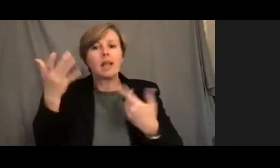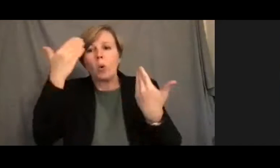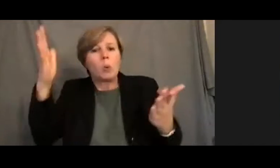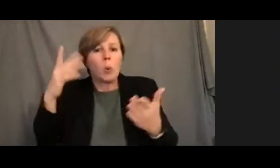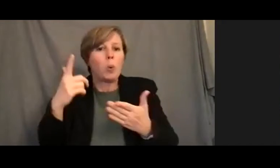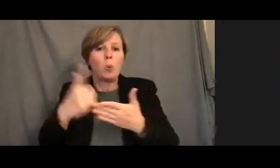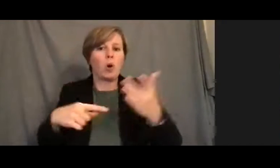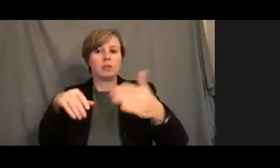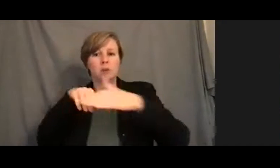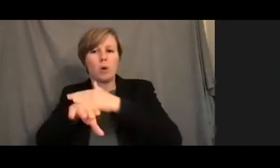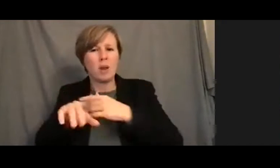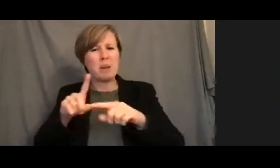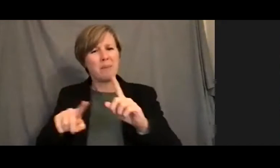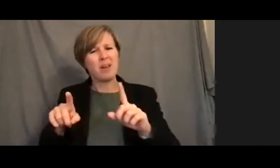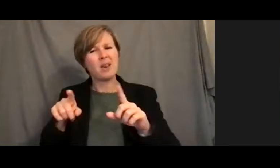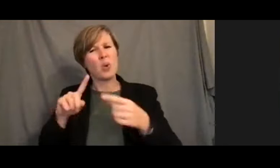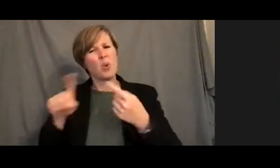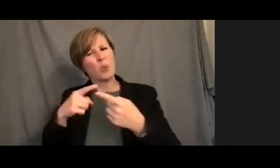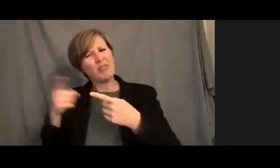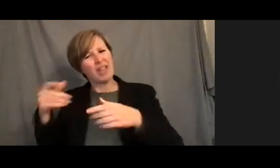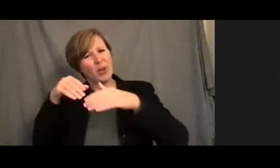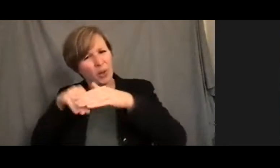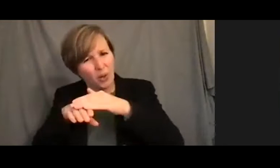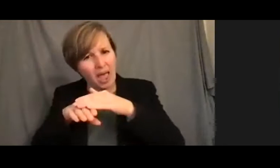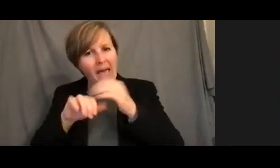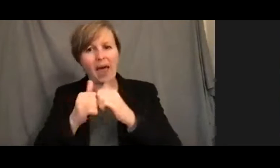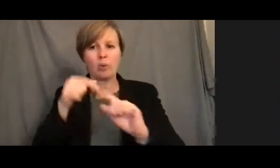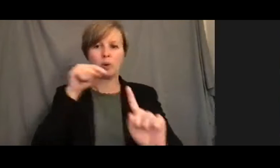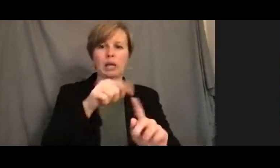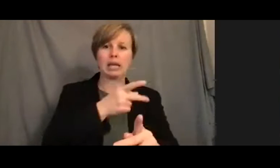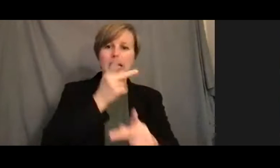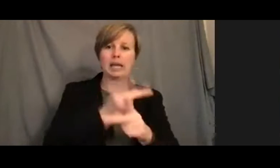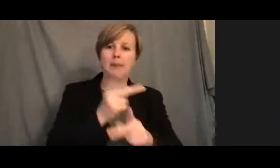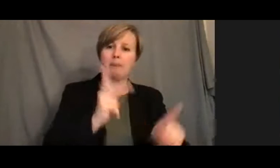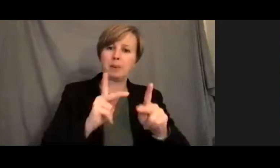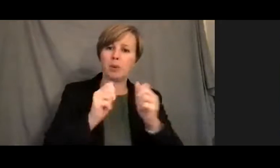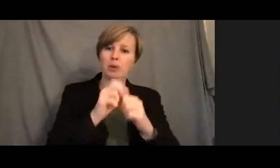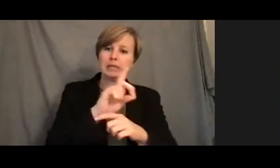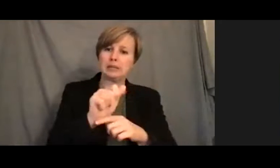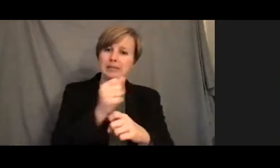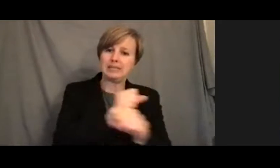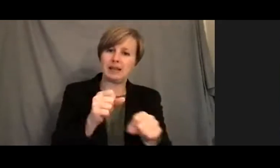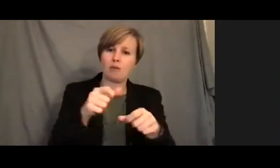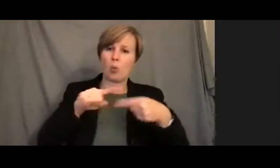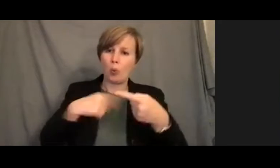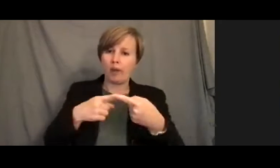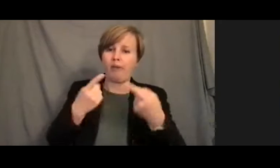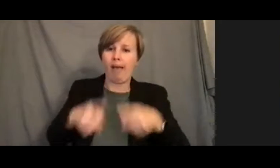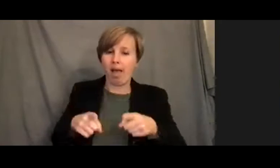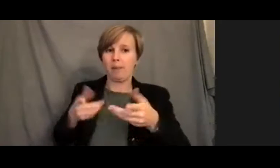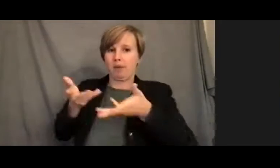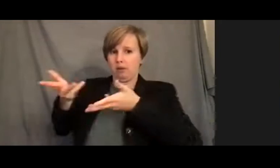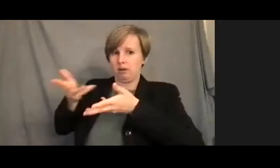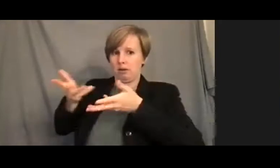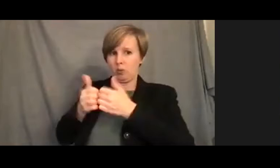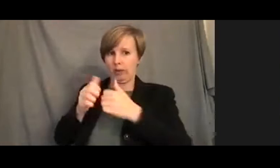but especially when they do, how do we keep people with disabilities safe as they navigate police and justice interactions, especially in a crisis when there's